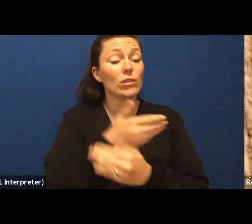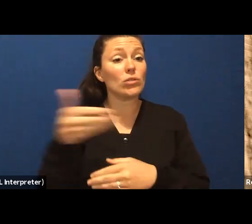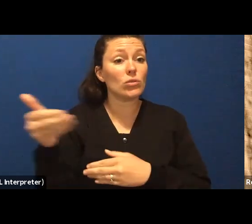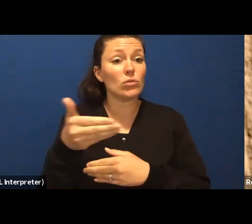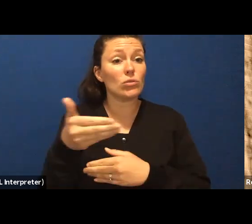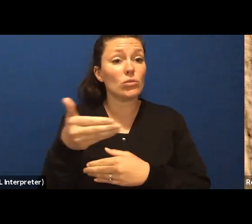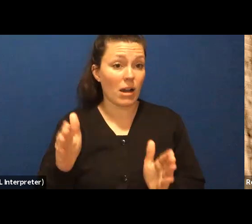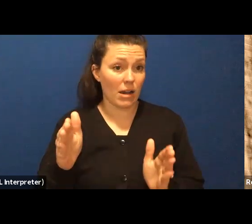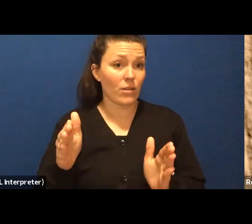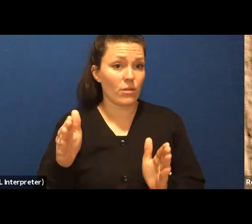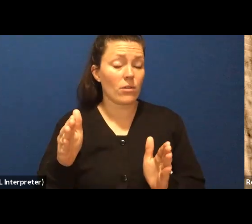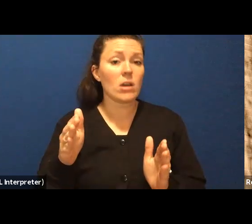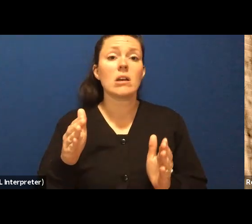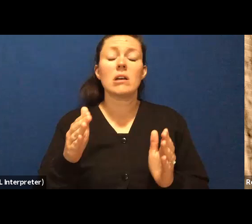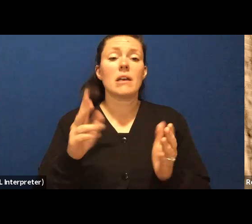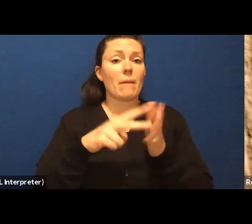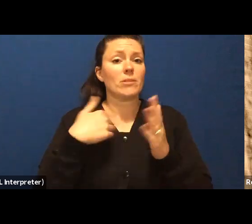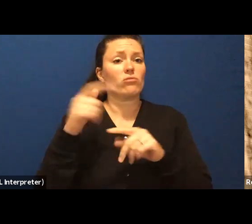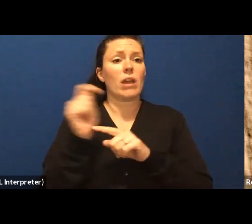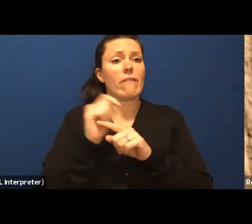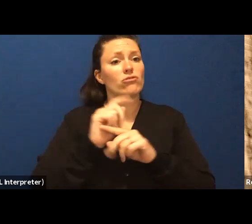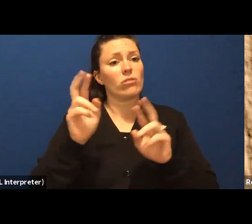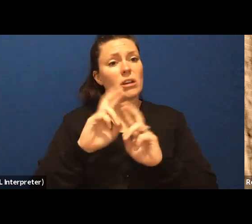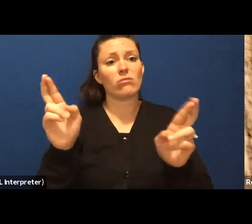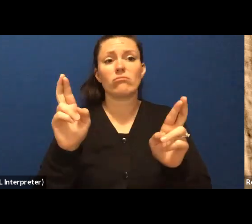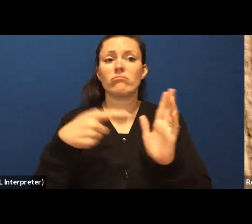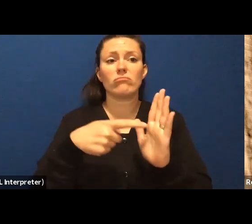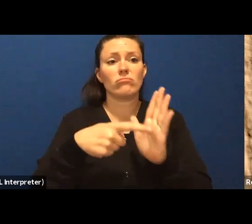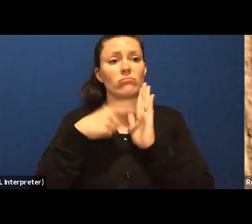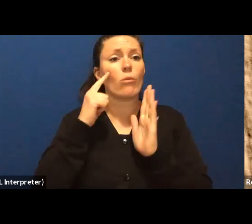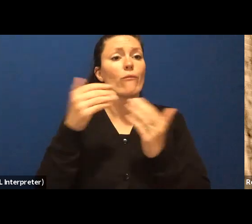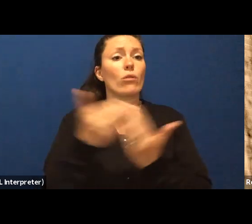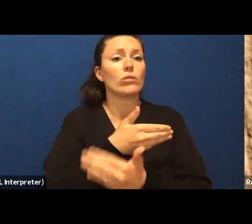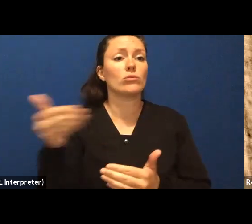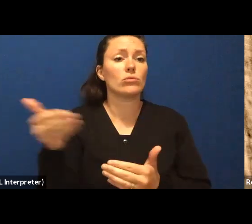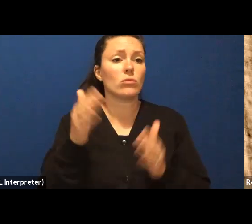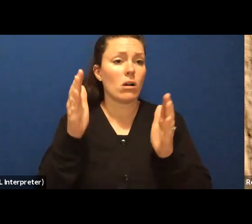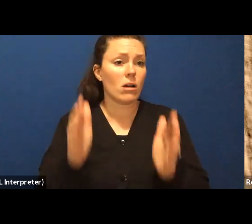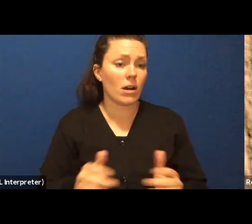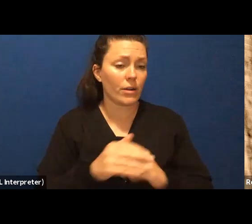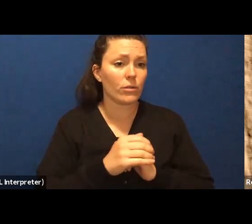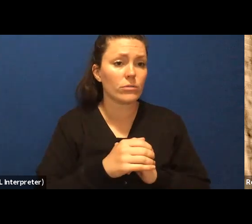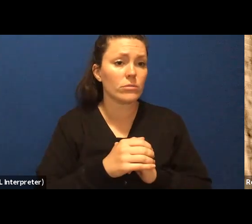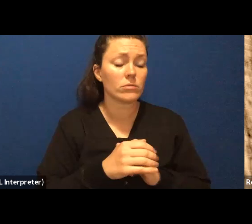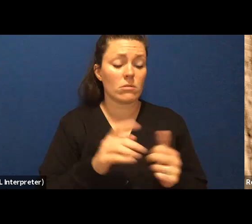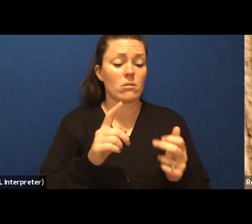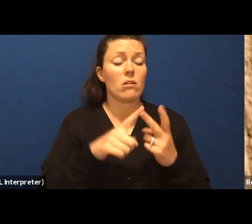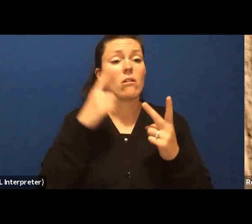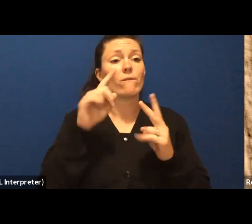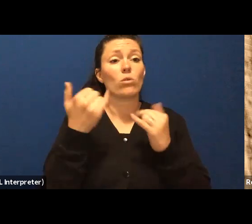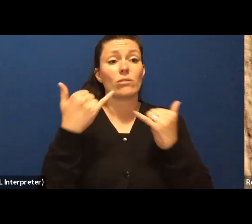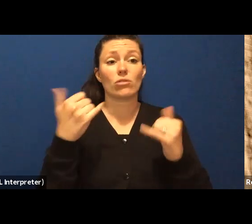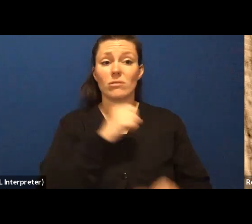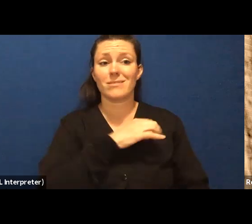we're putting together a training protocol for new hires, and then for existing staff,